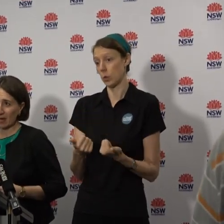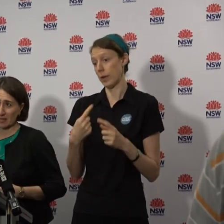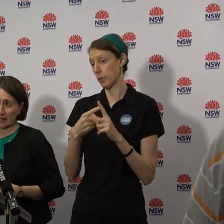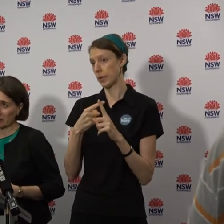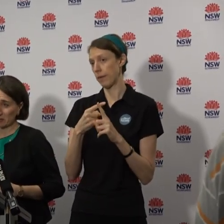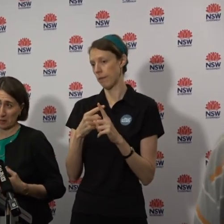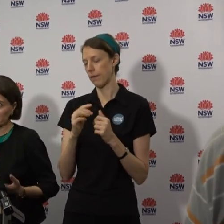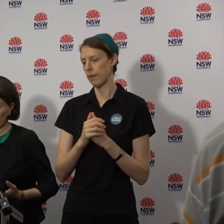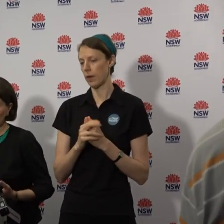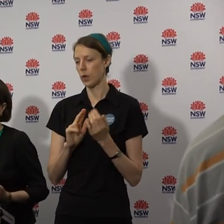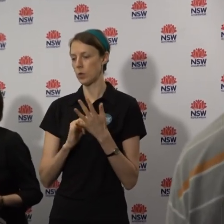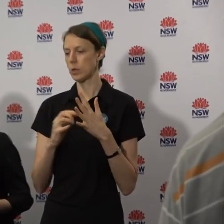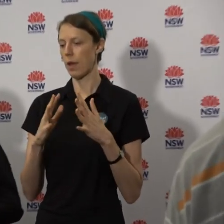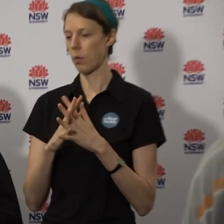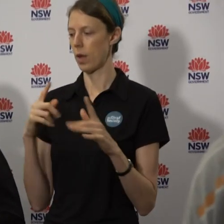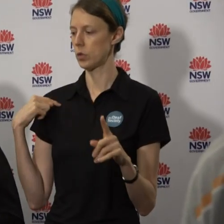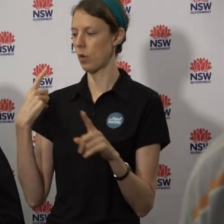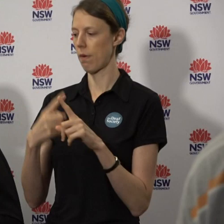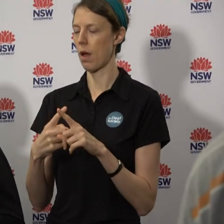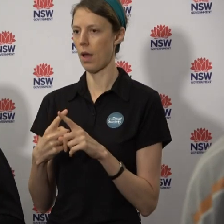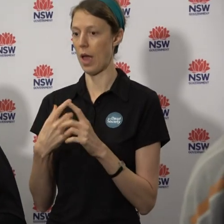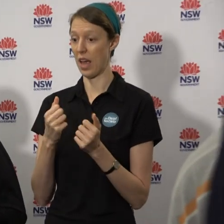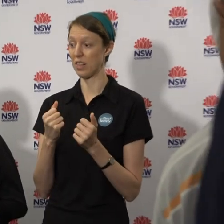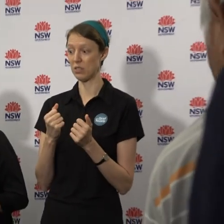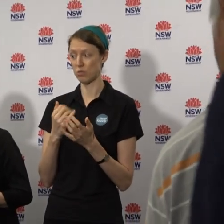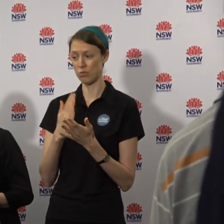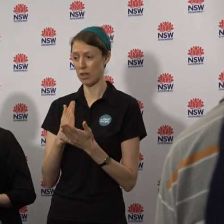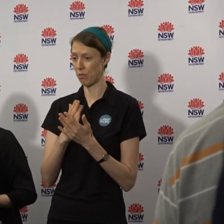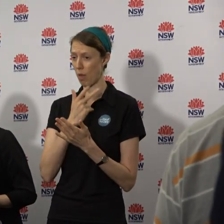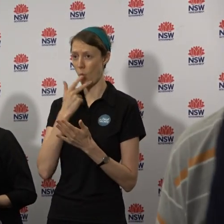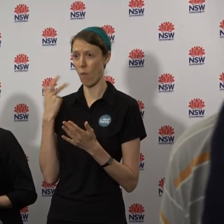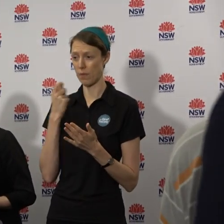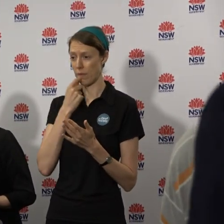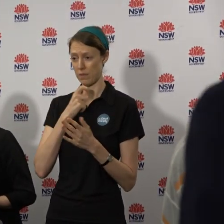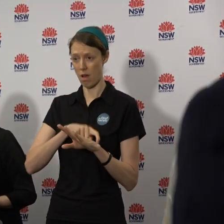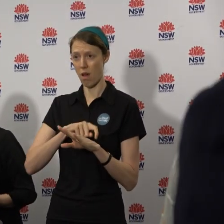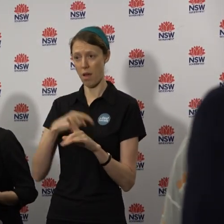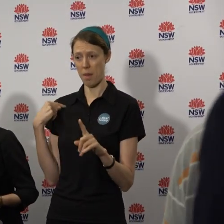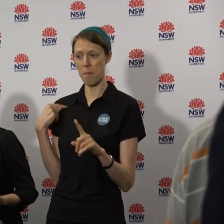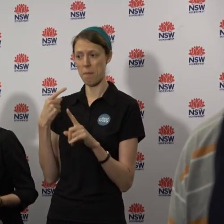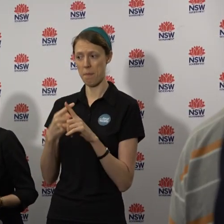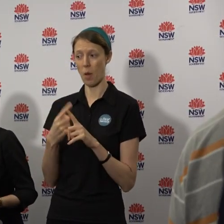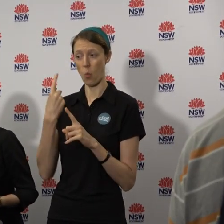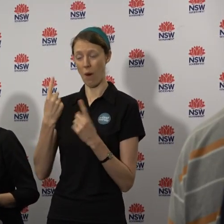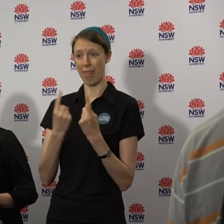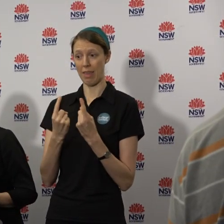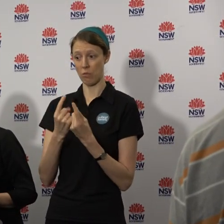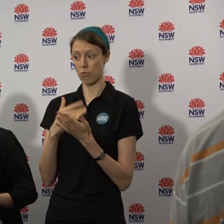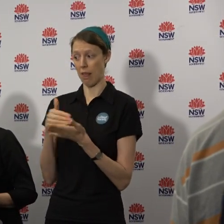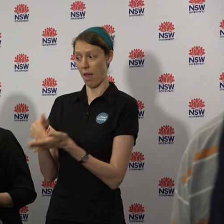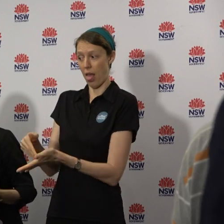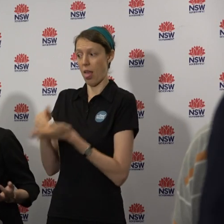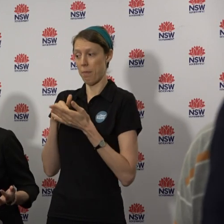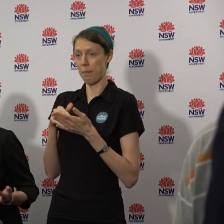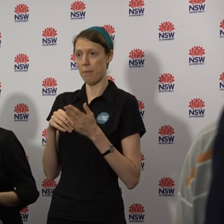South Wales has been through a horrible couple of months. Things have been very difficult, but the one thing that has sustained us, if you looked at the growth figures from